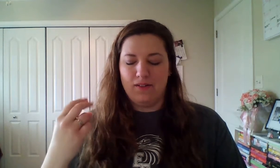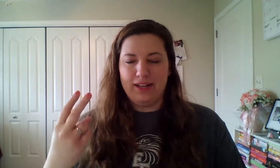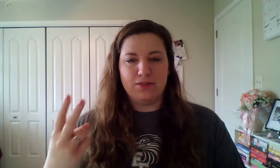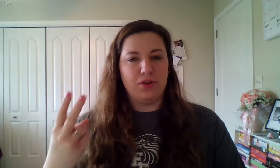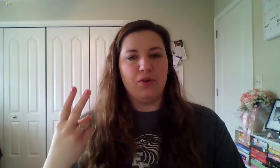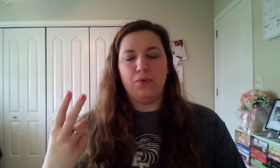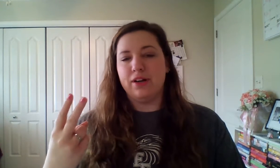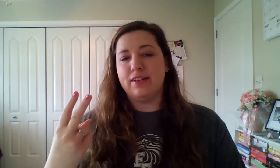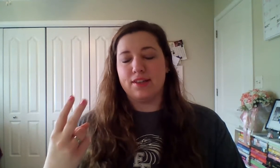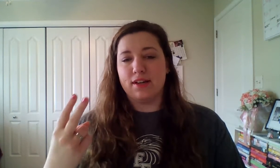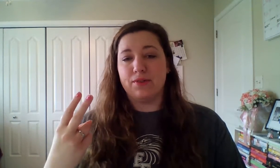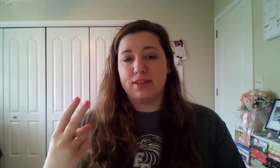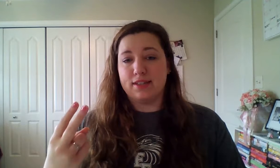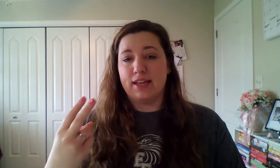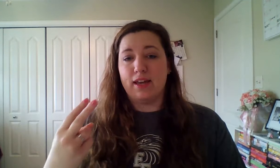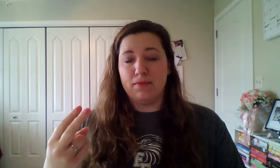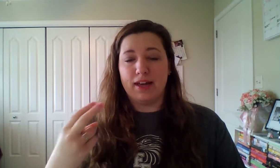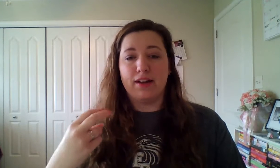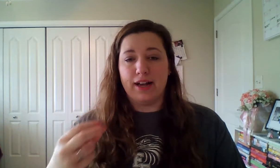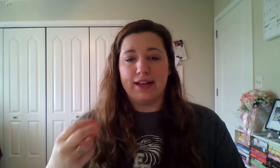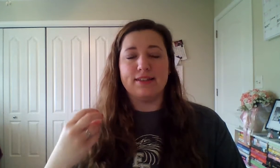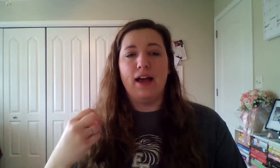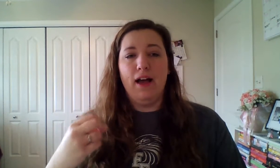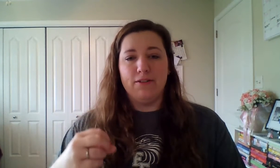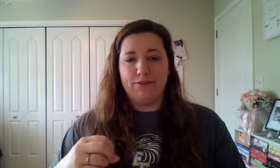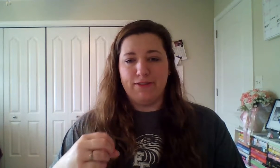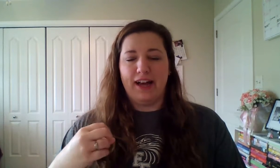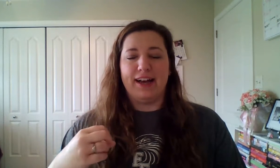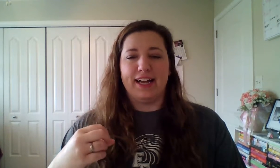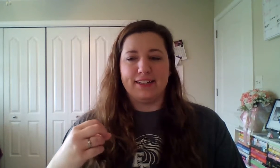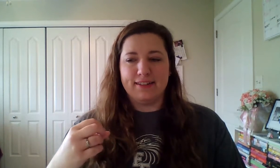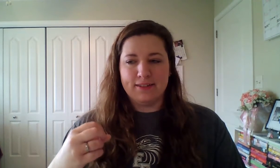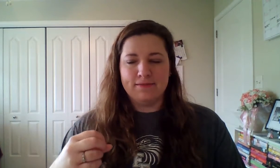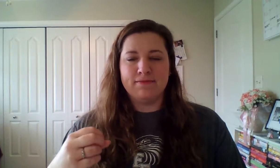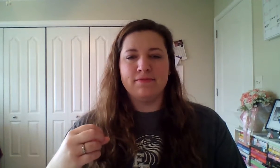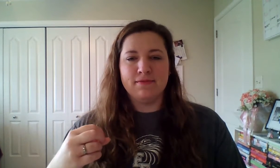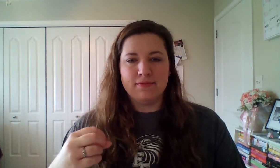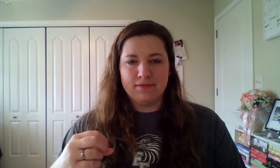Right, two words that start with the same letter as vine.